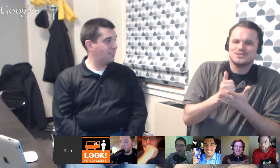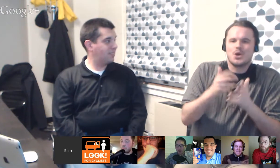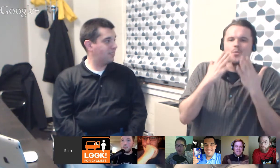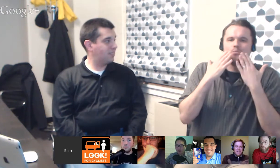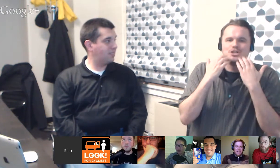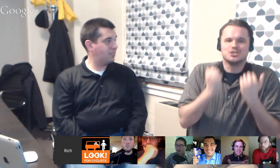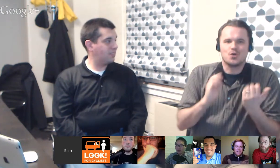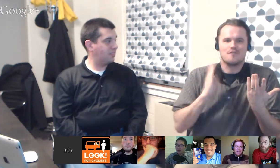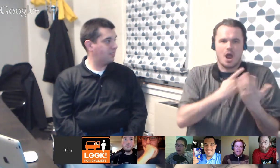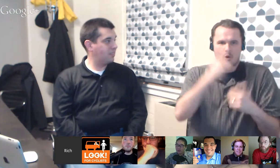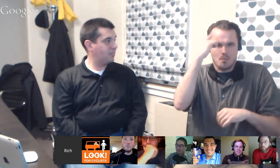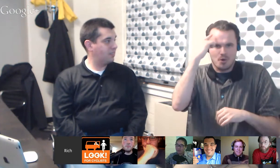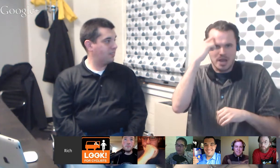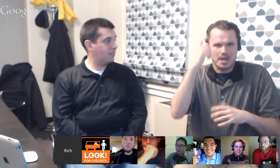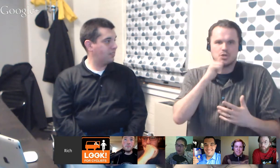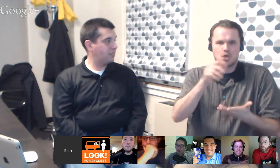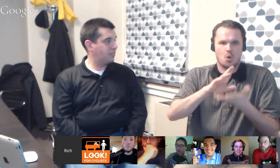we are